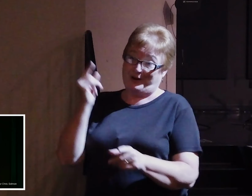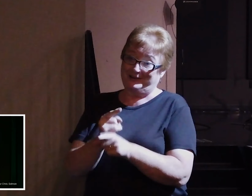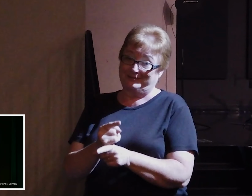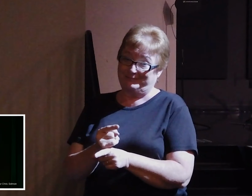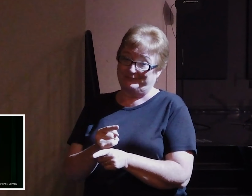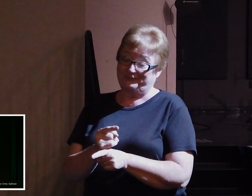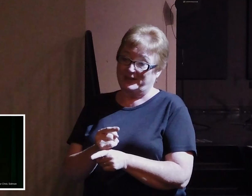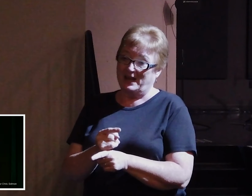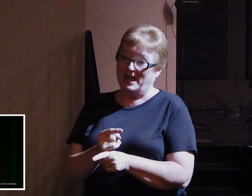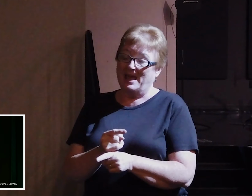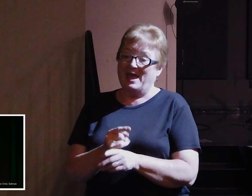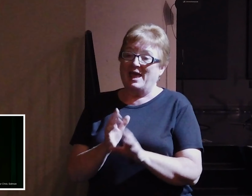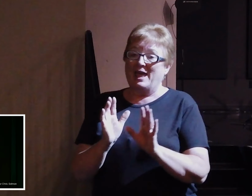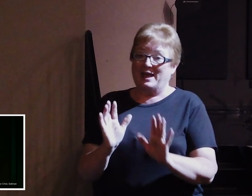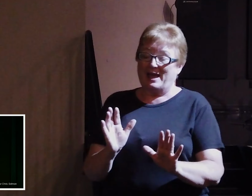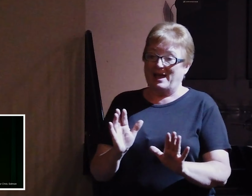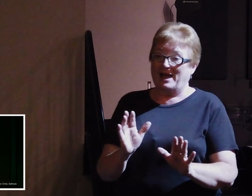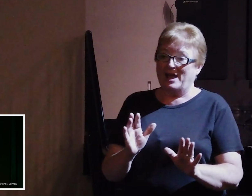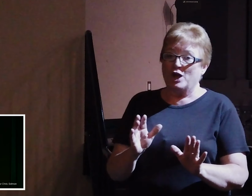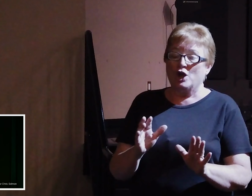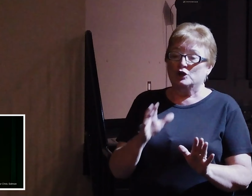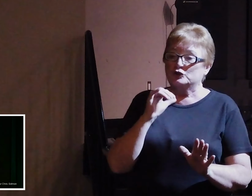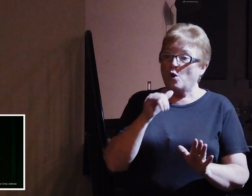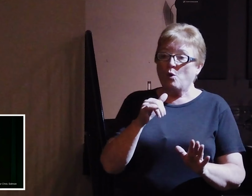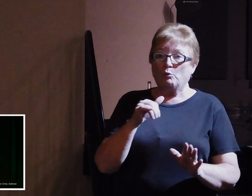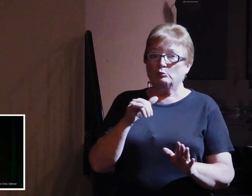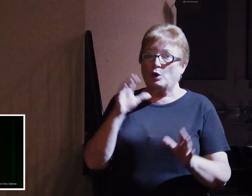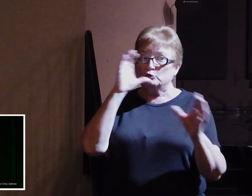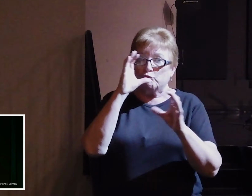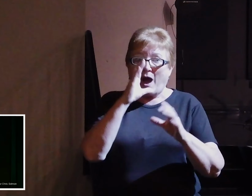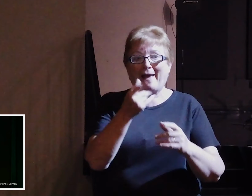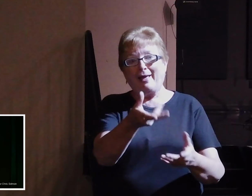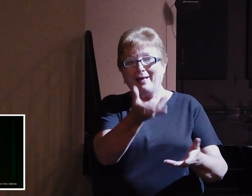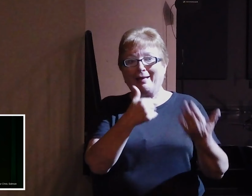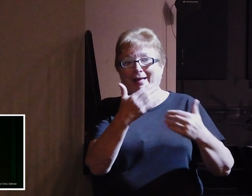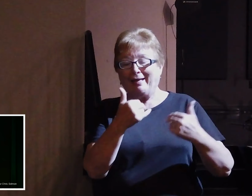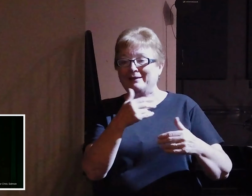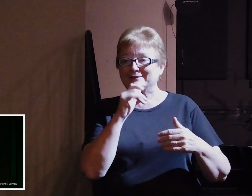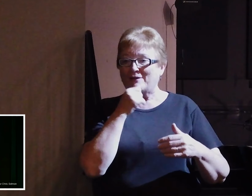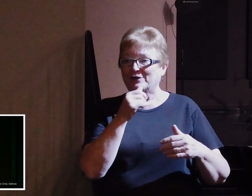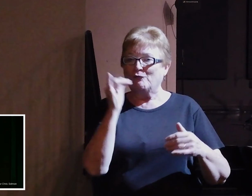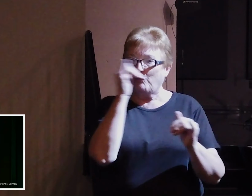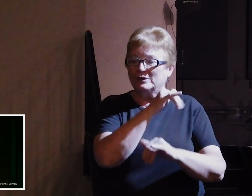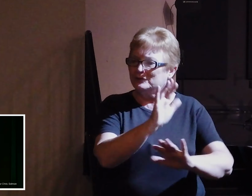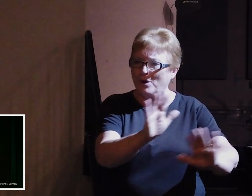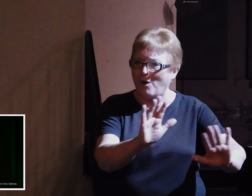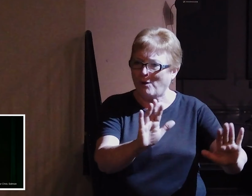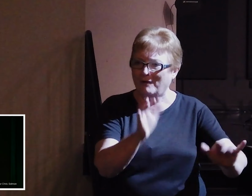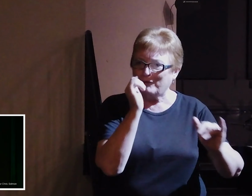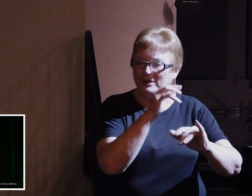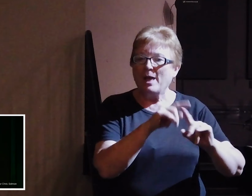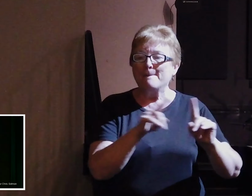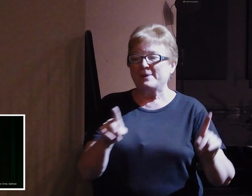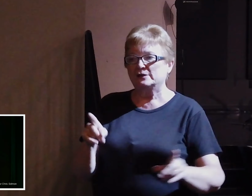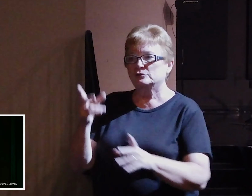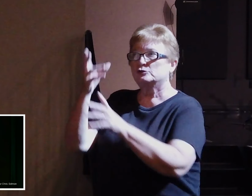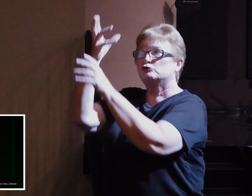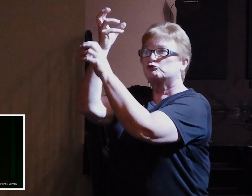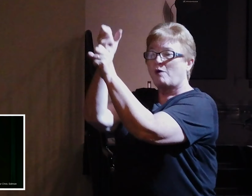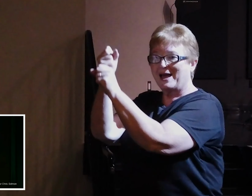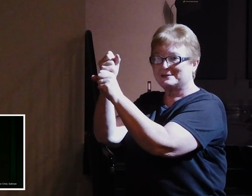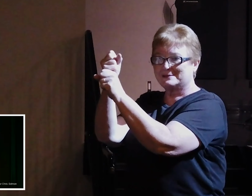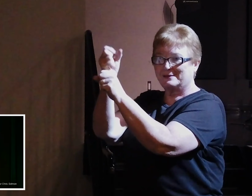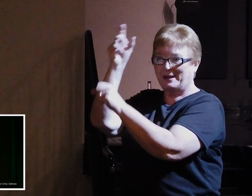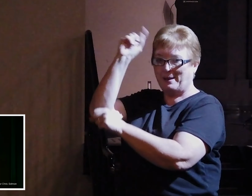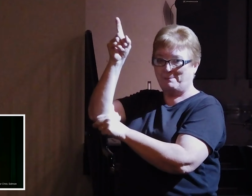not look for ways to suffer foolishly. We're going to keep our focus on Christ and entrust everything